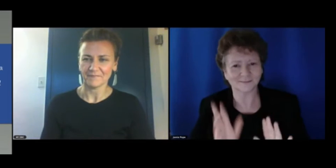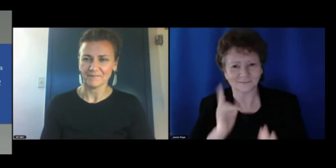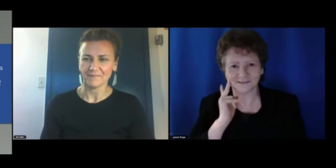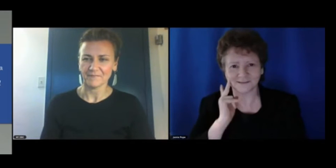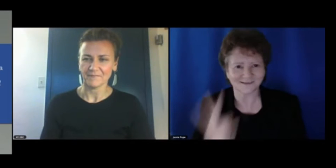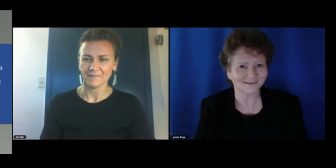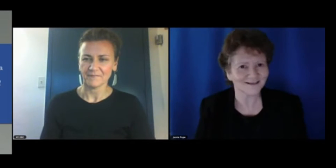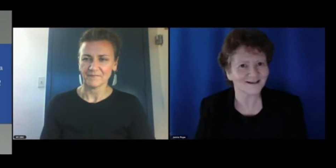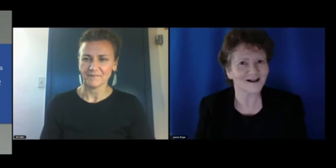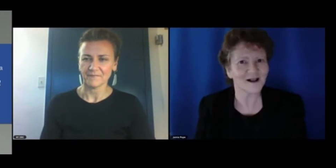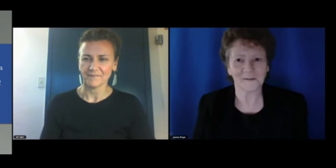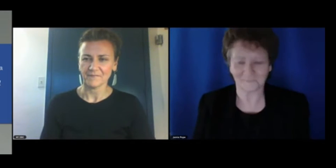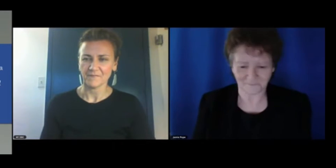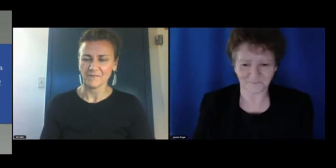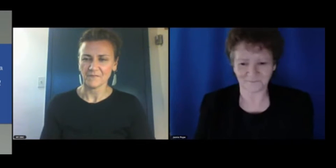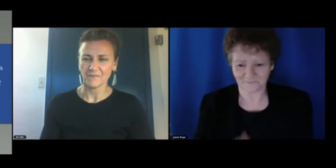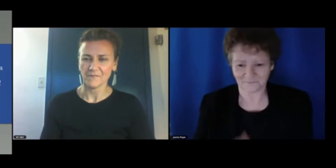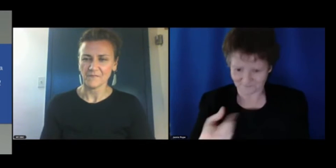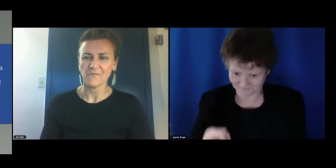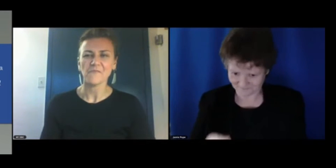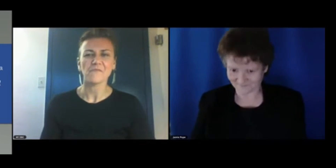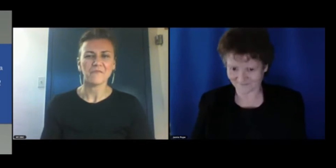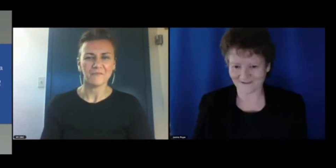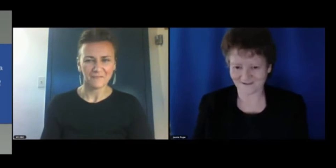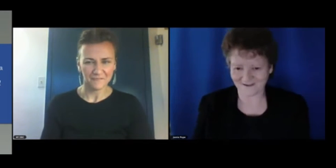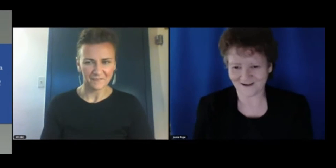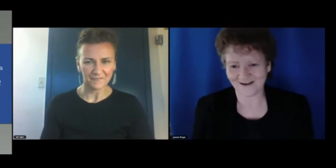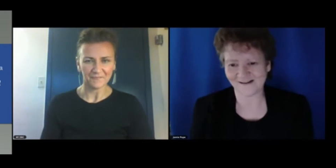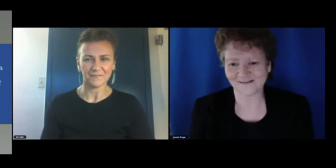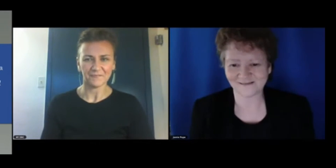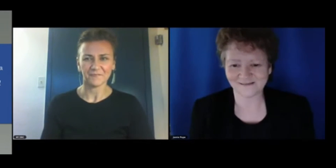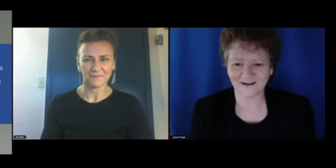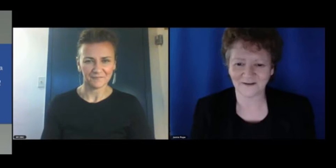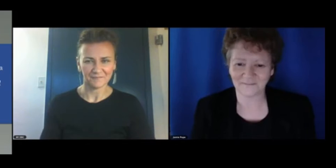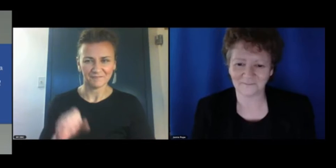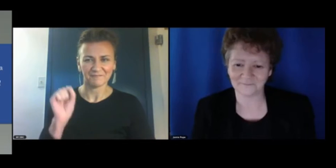It was amazing. It was amazing to see that kind of response.